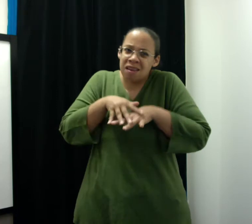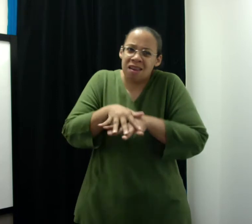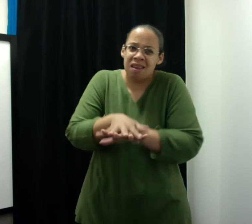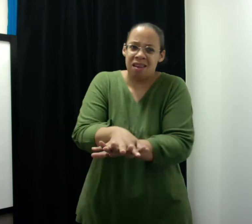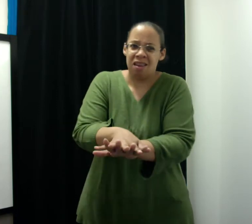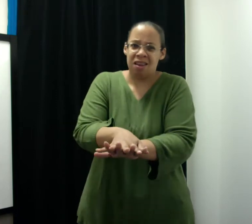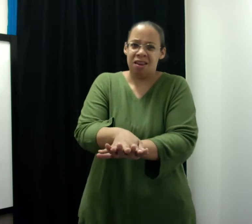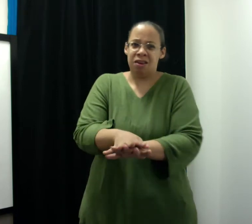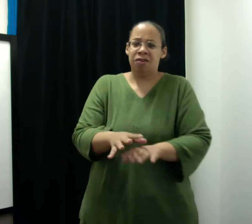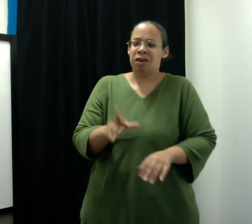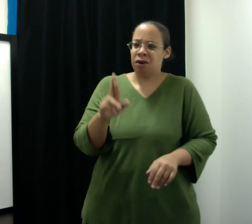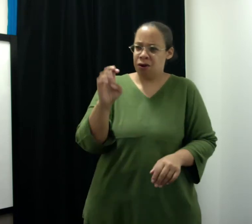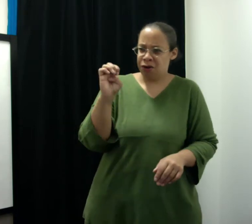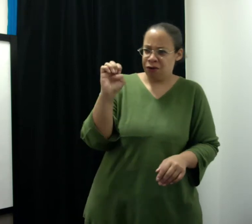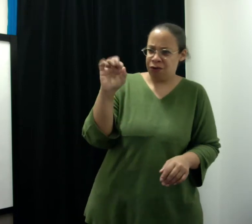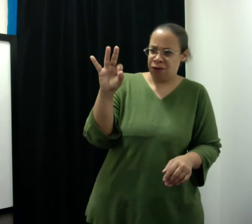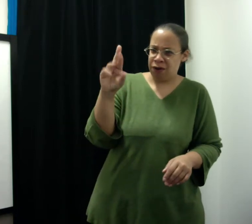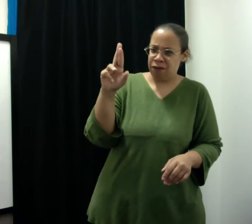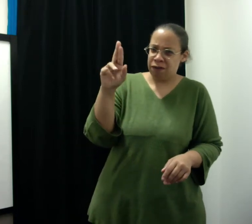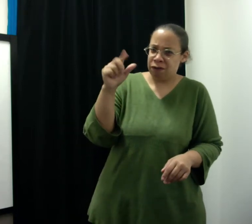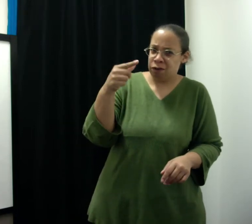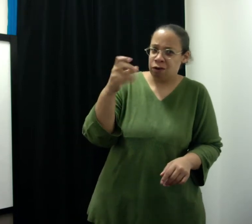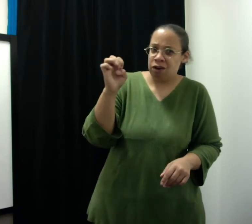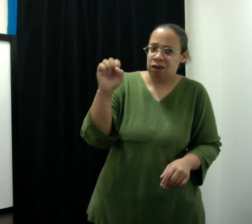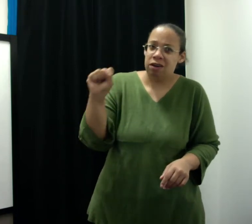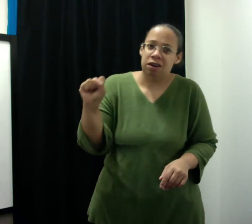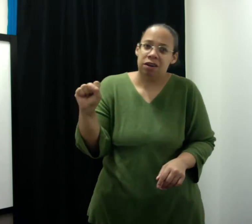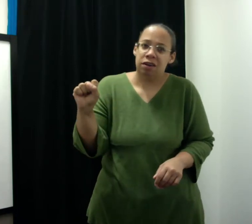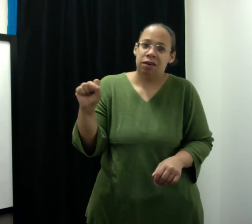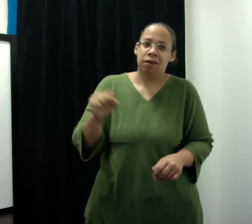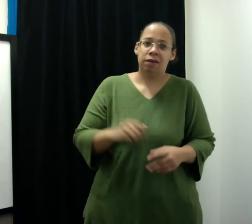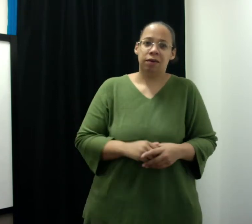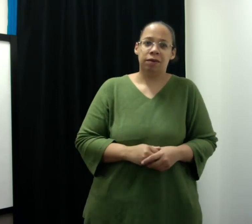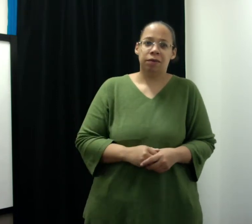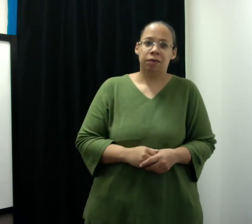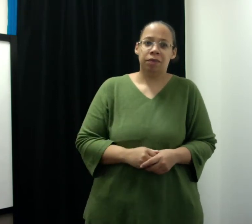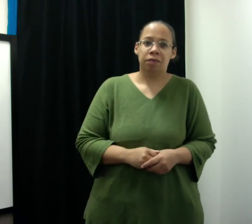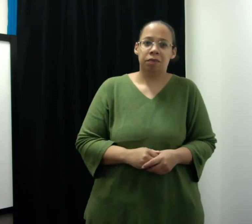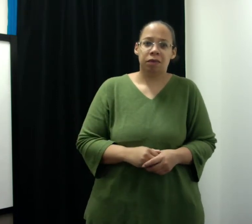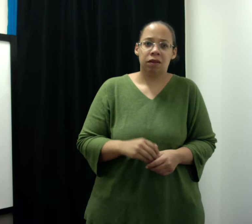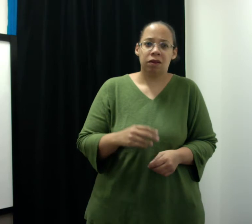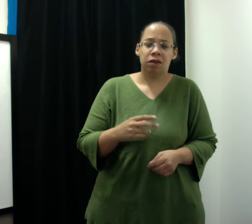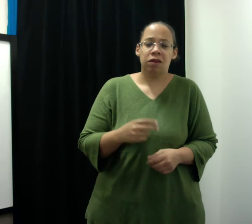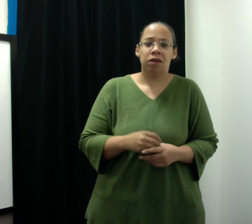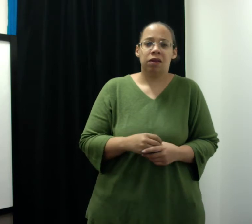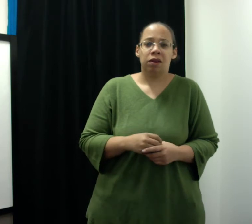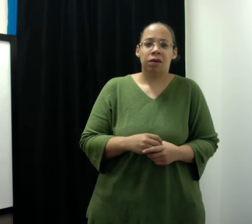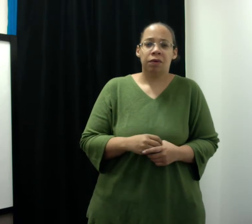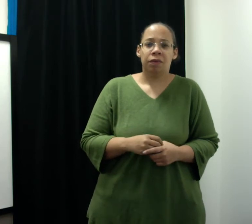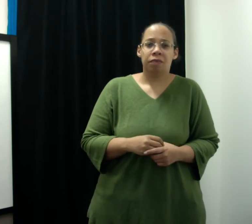Through creating a bilingual learning system, a two-way flow of communication, and I called it Let's Play.